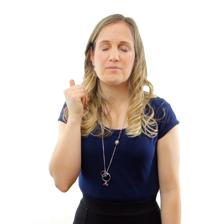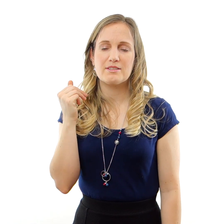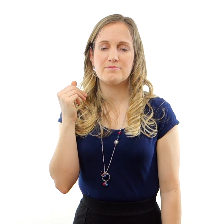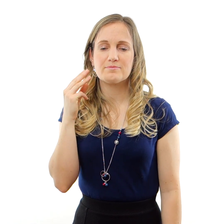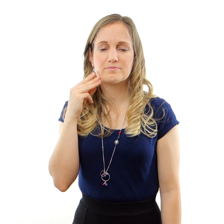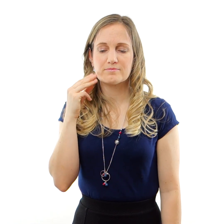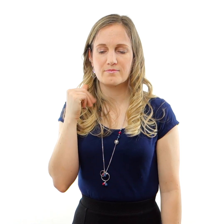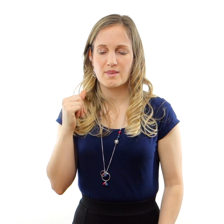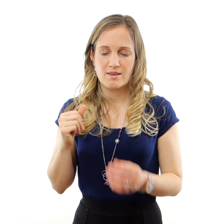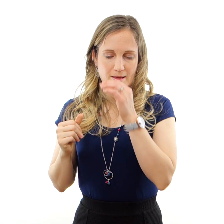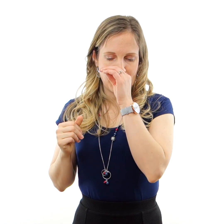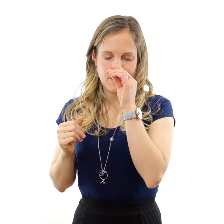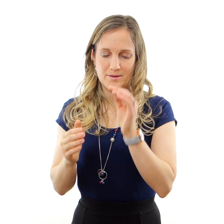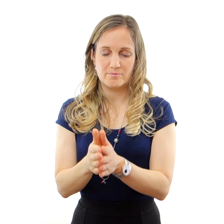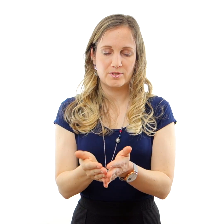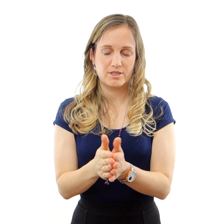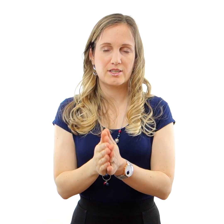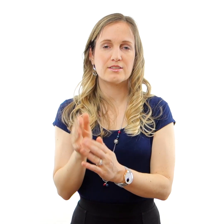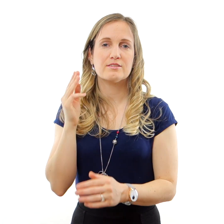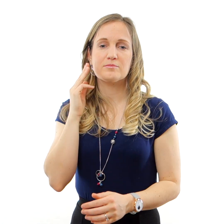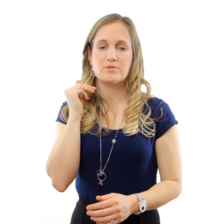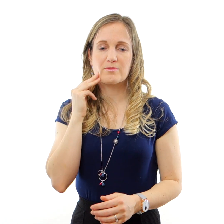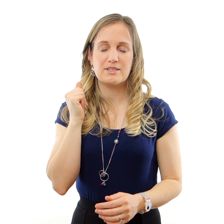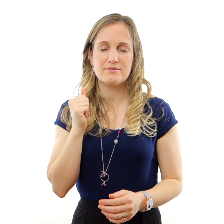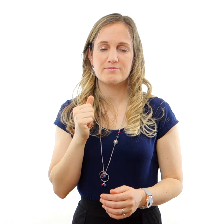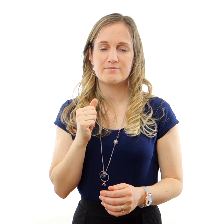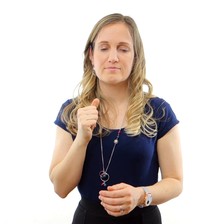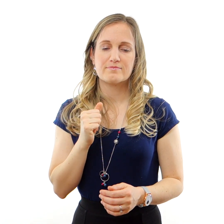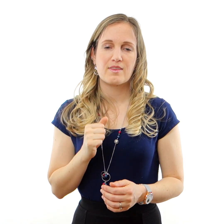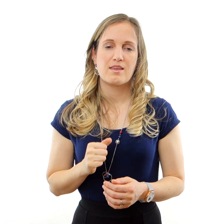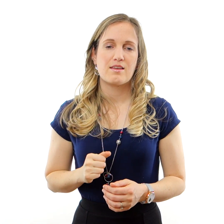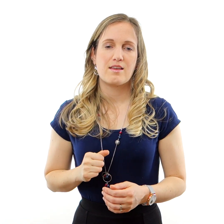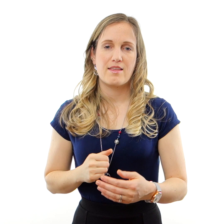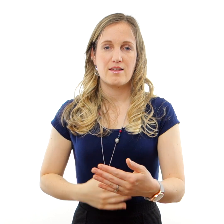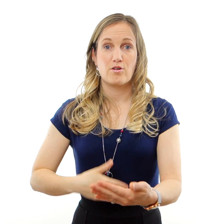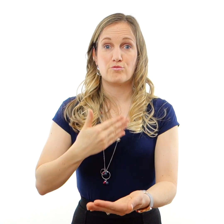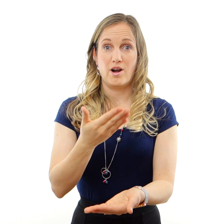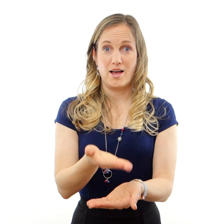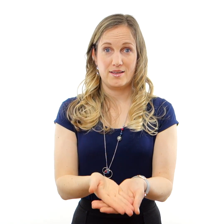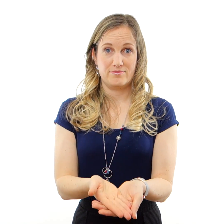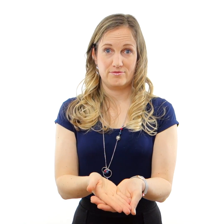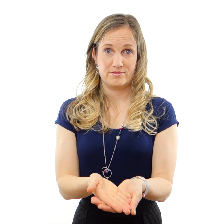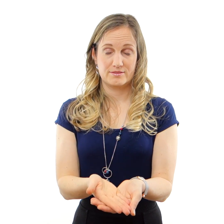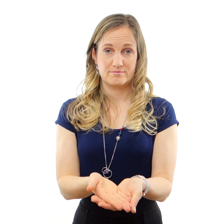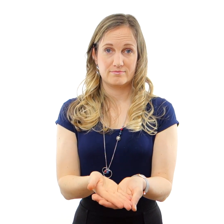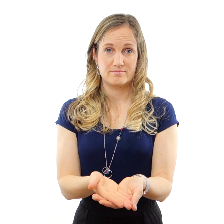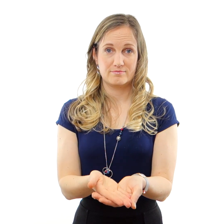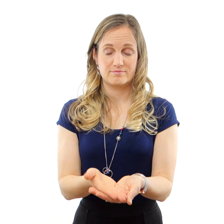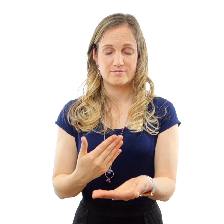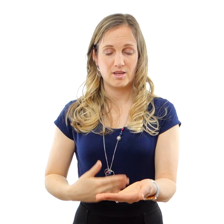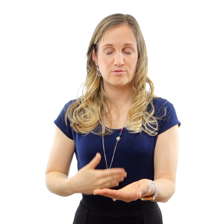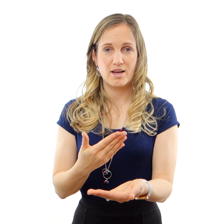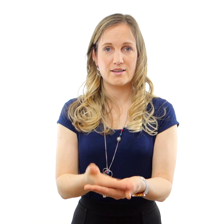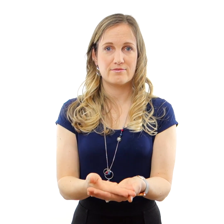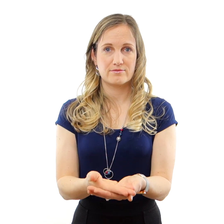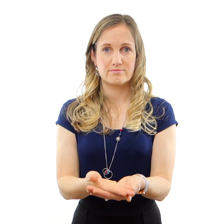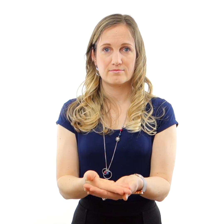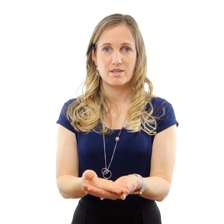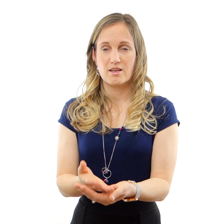Mormon, book, Mormon, and then arrive. Arrive.